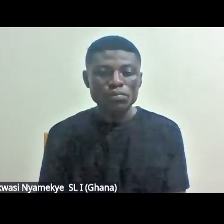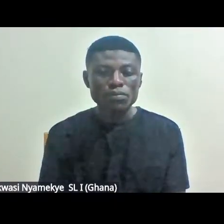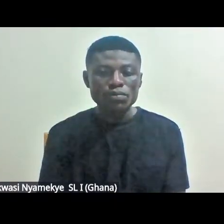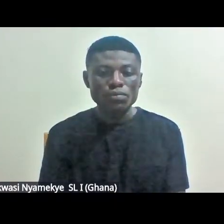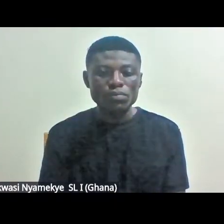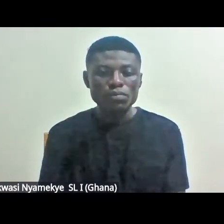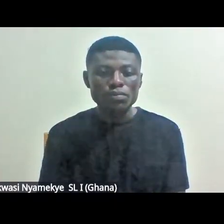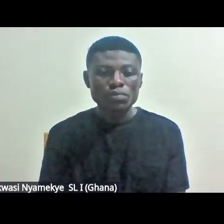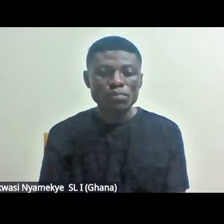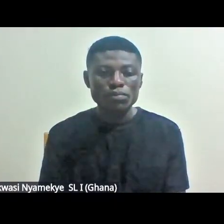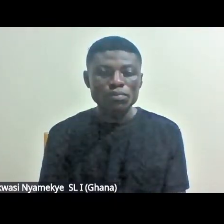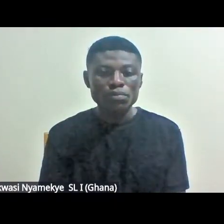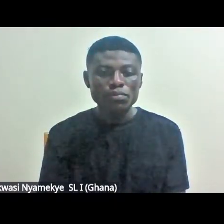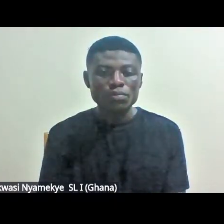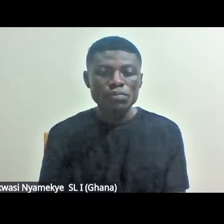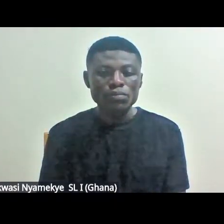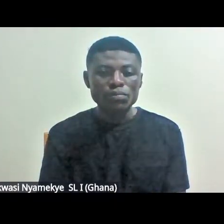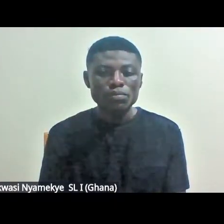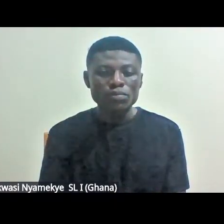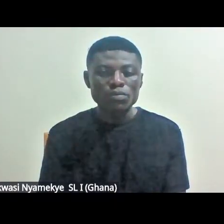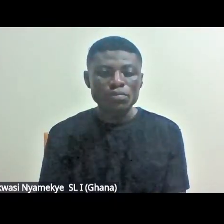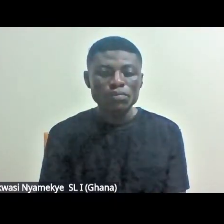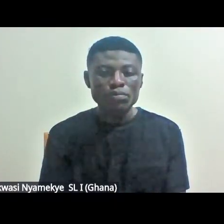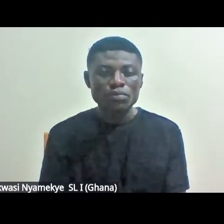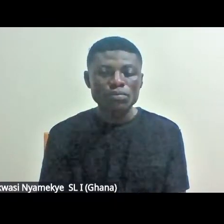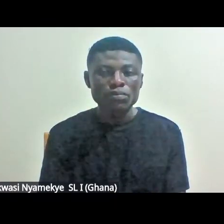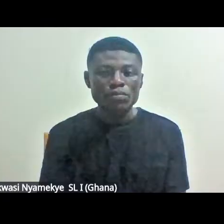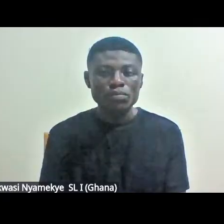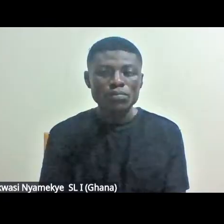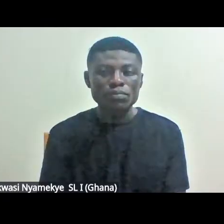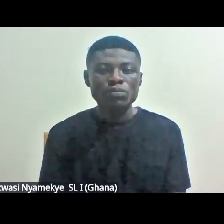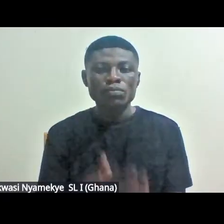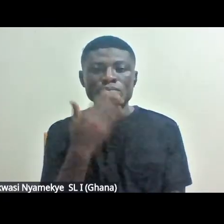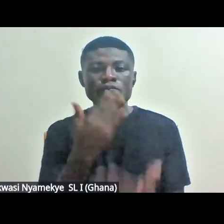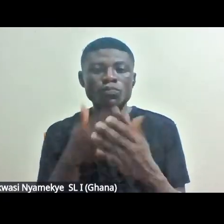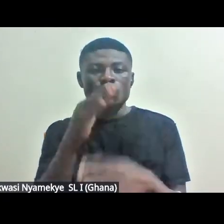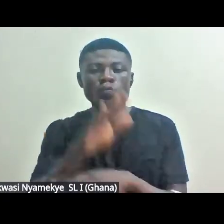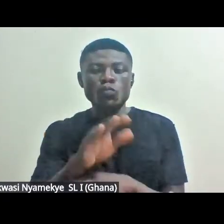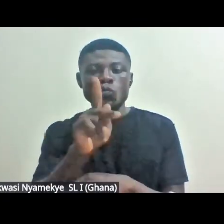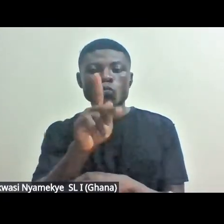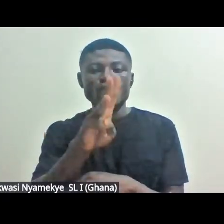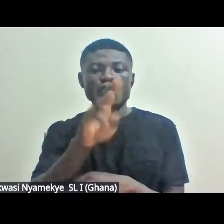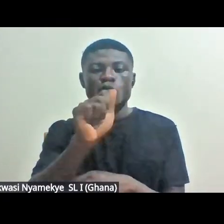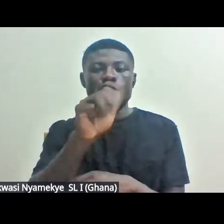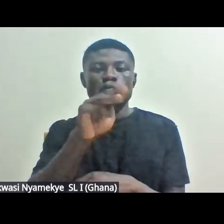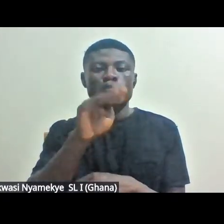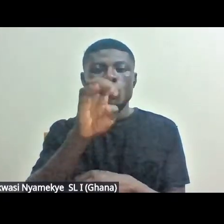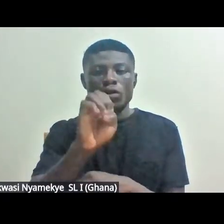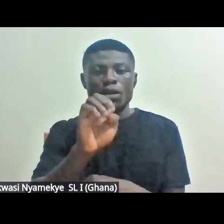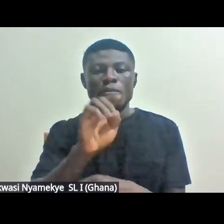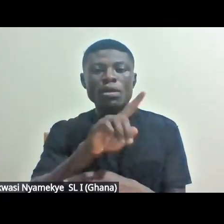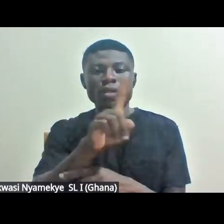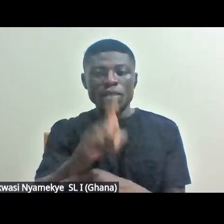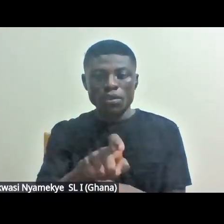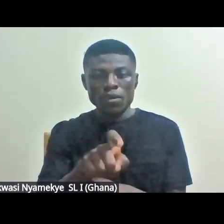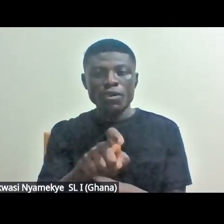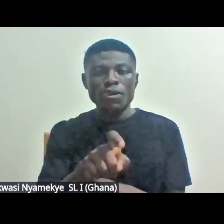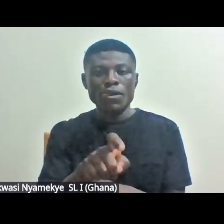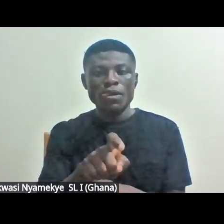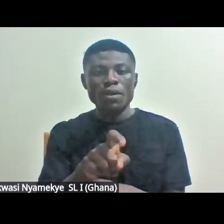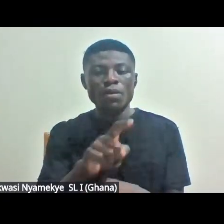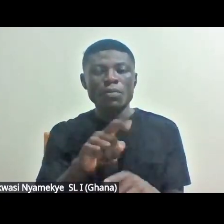Kwame, please unmute and ask your question. Good evening. Yeah. It's quite